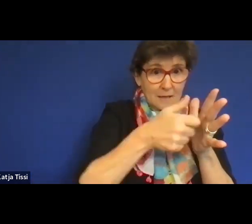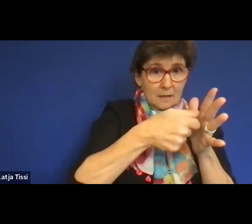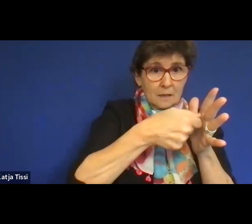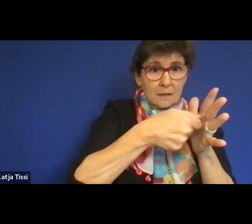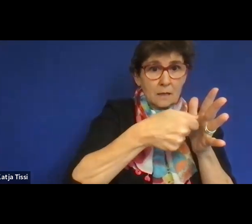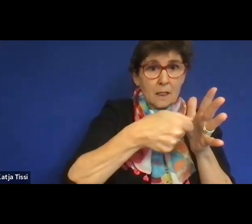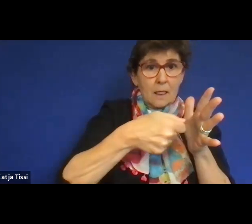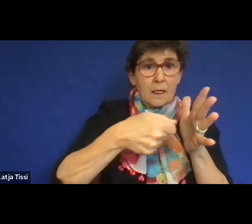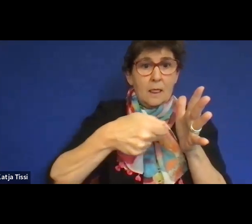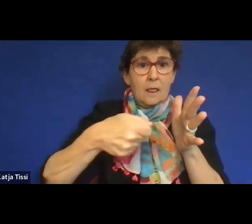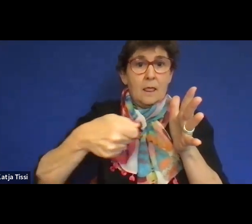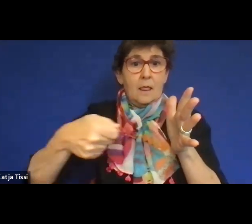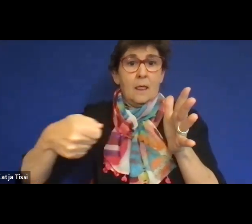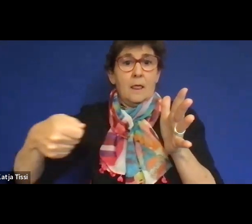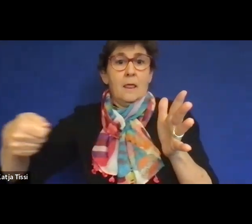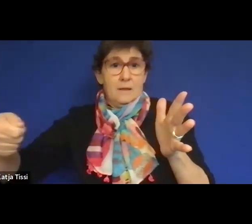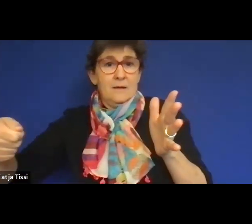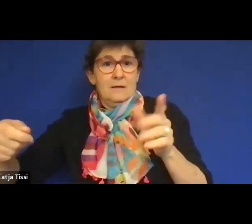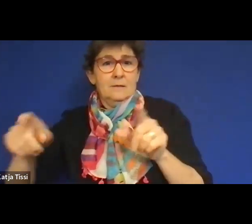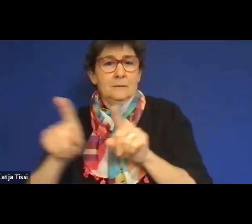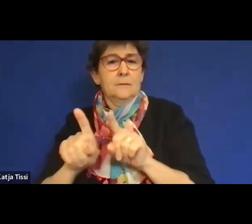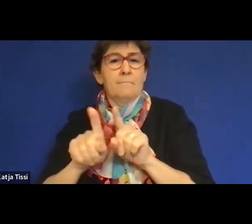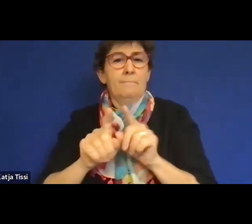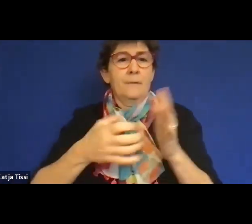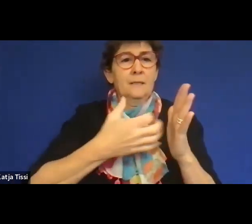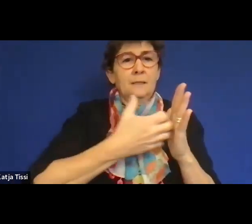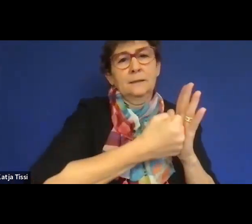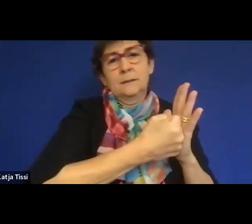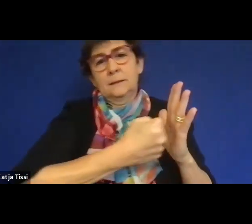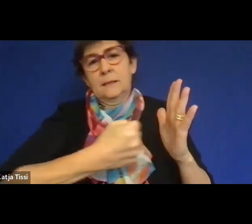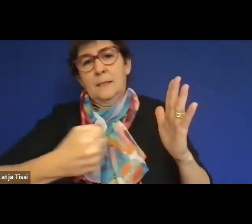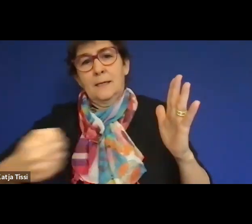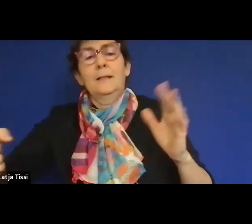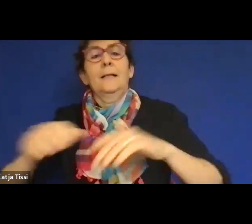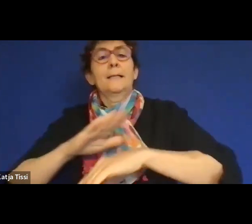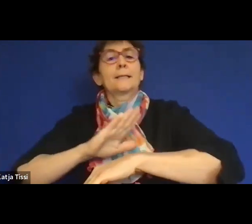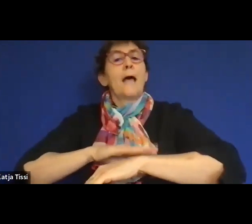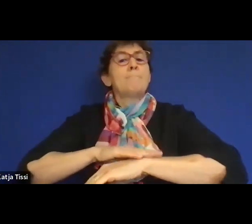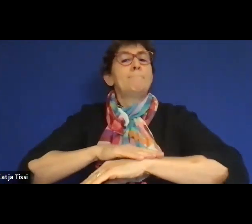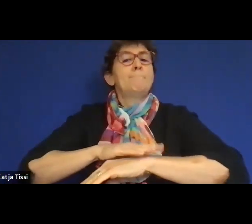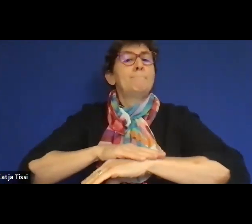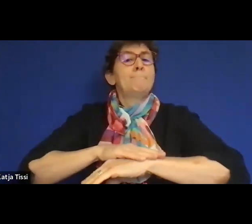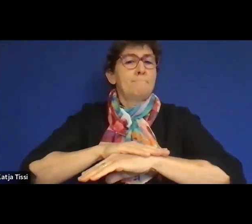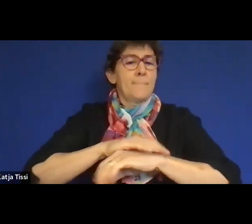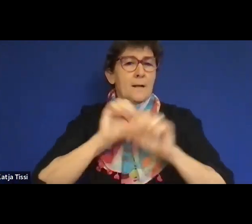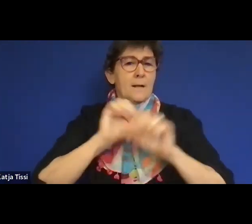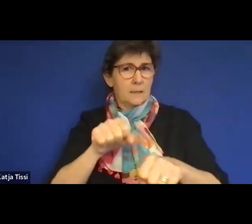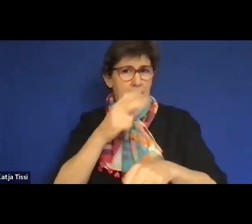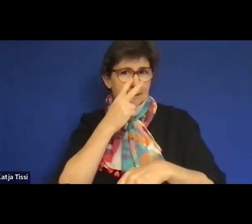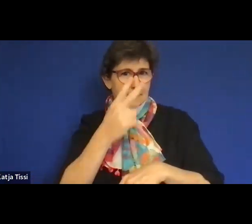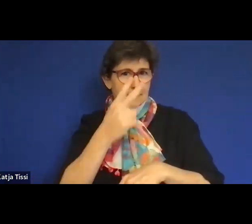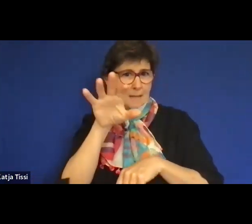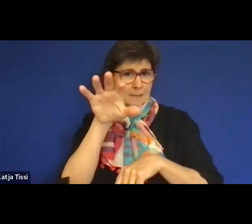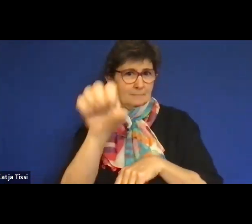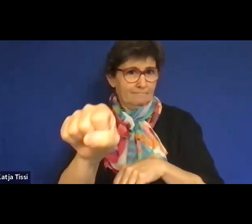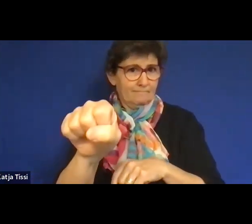But there are also moments where there is a sign that is held for a longer time, and that's utilized